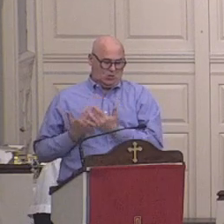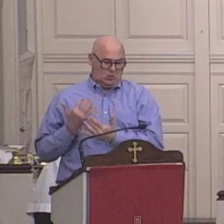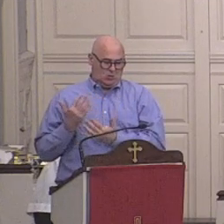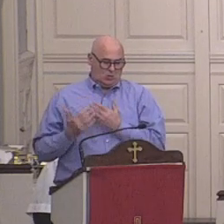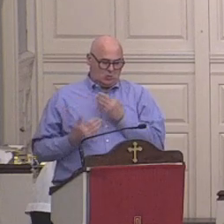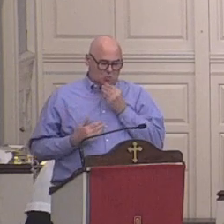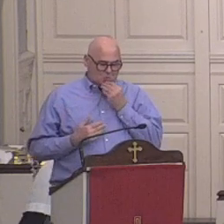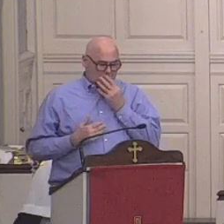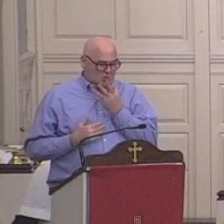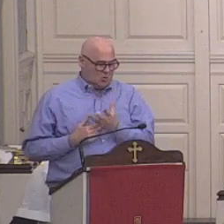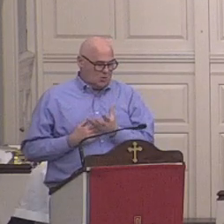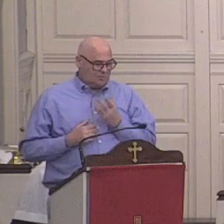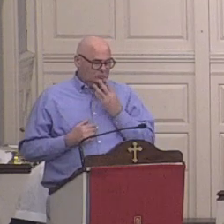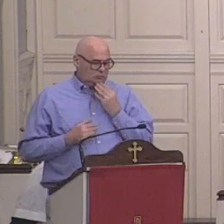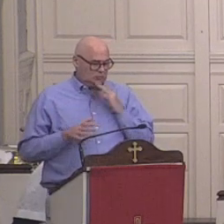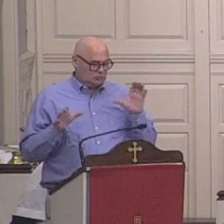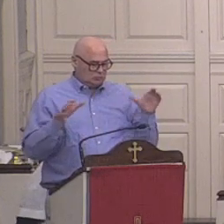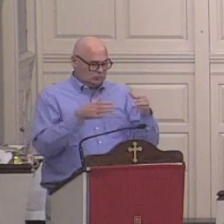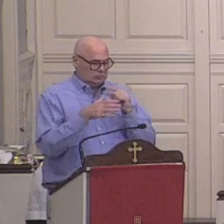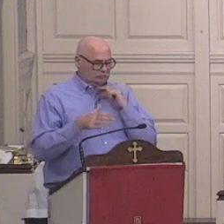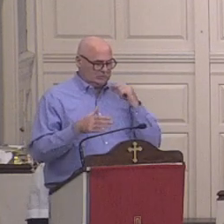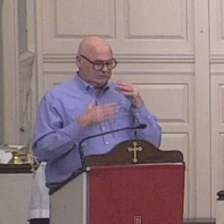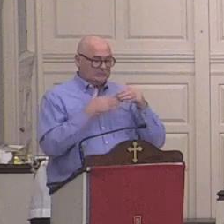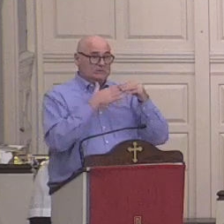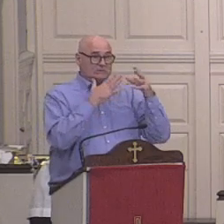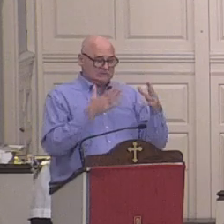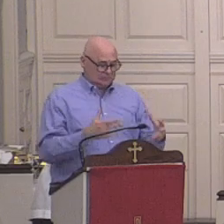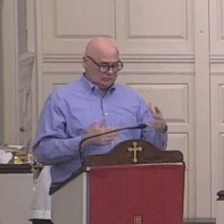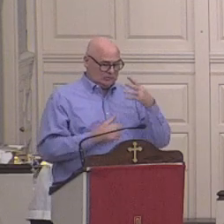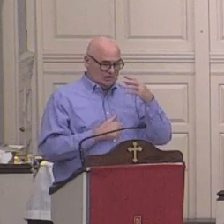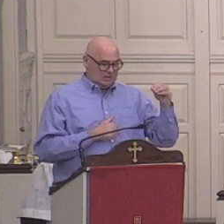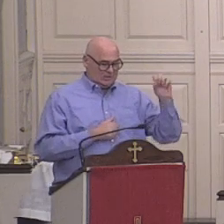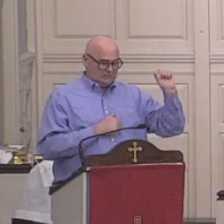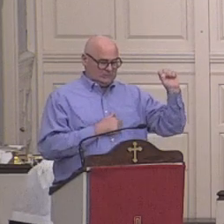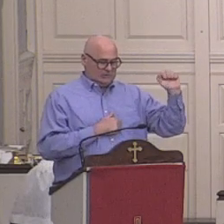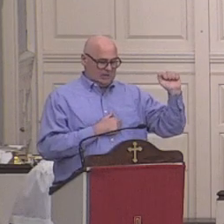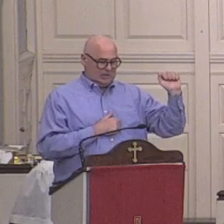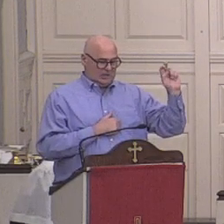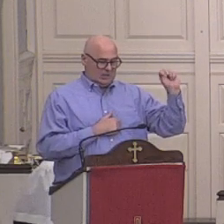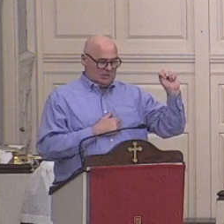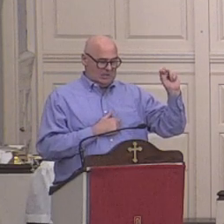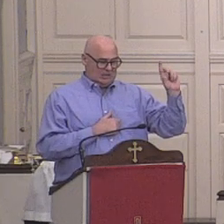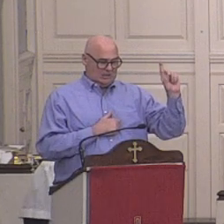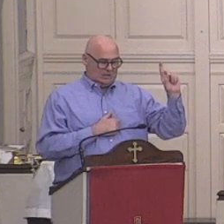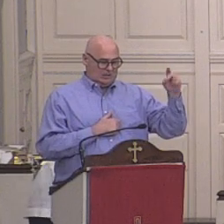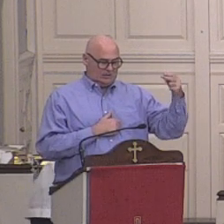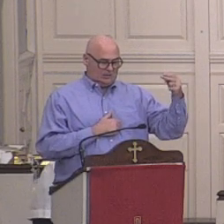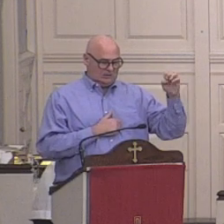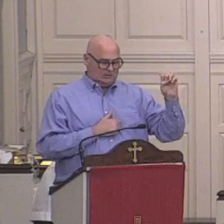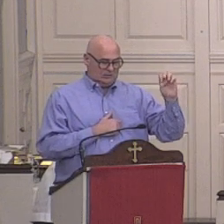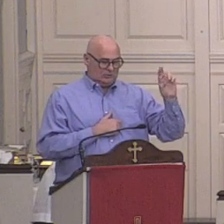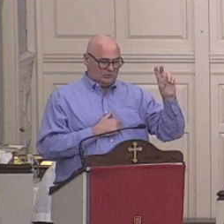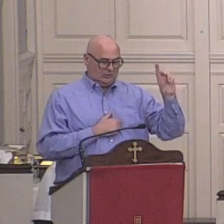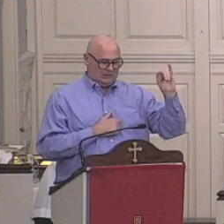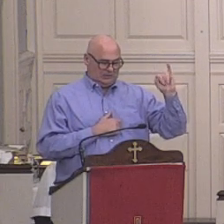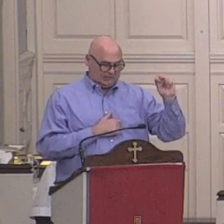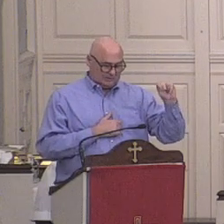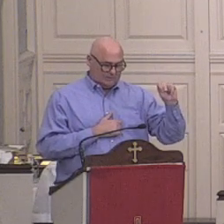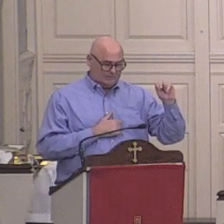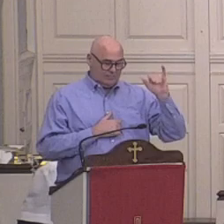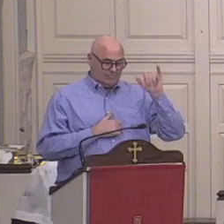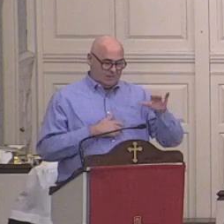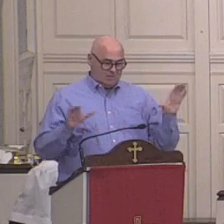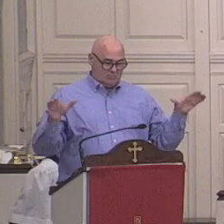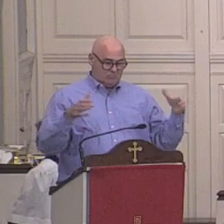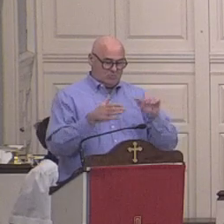Peter followed him at a distance into the high priest's courtyard and was seated with the guards, warming himself at